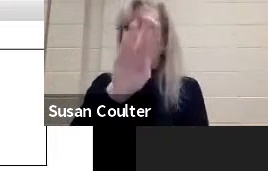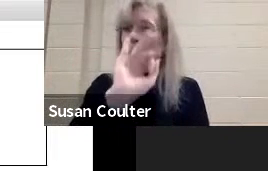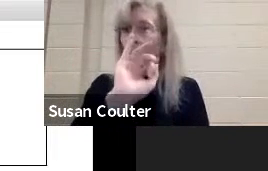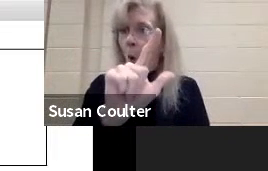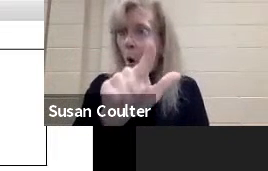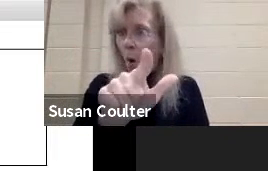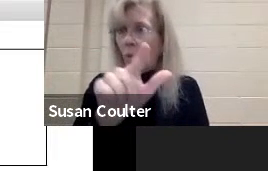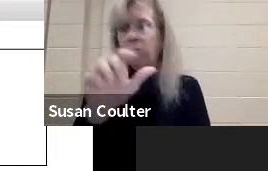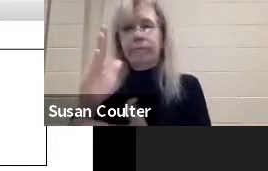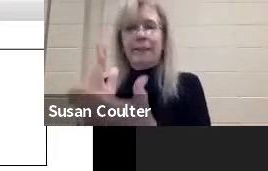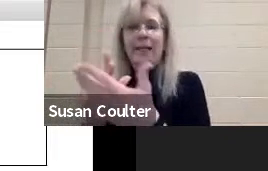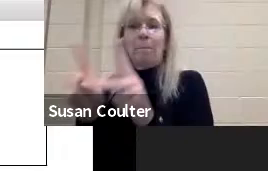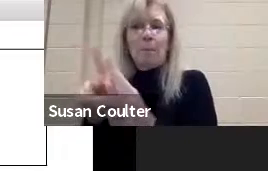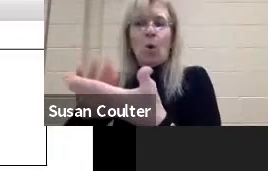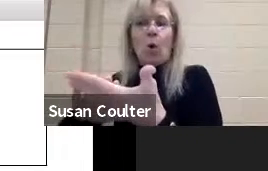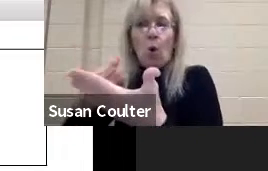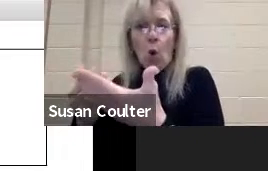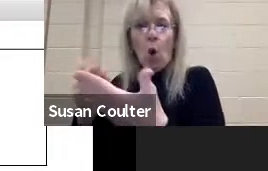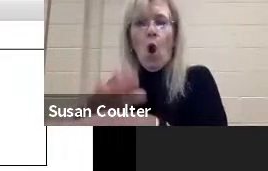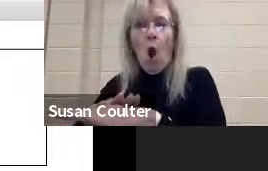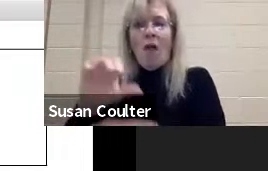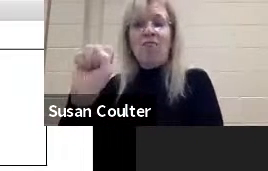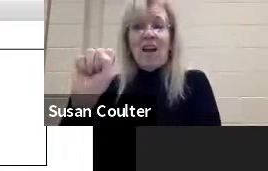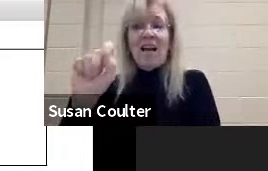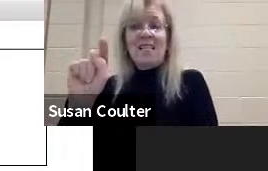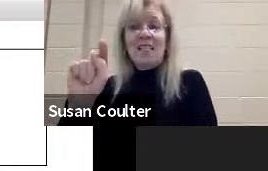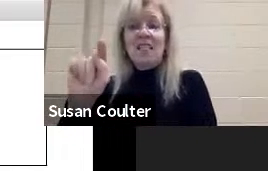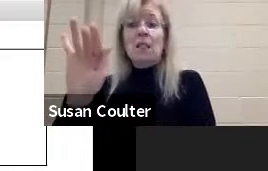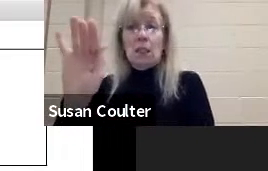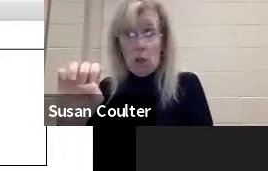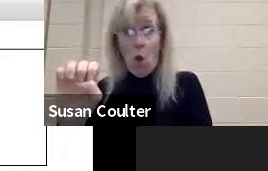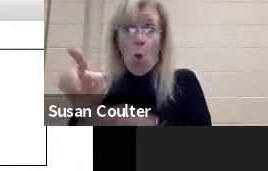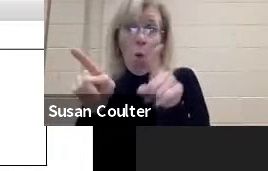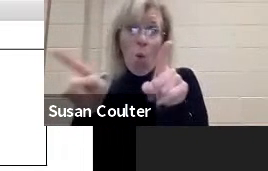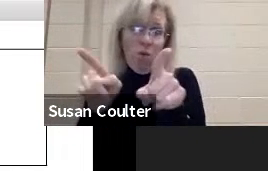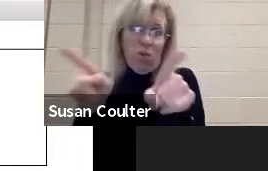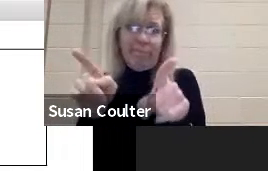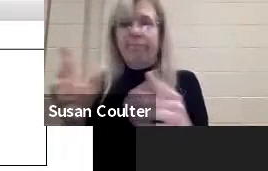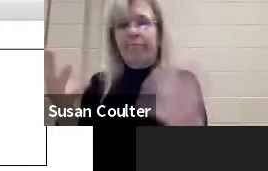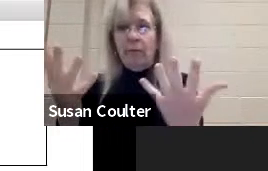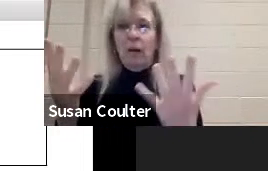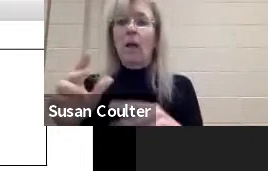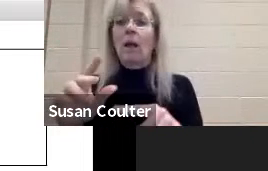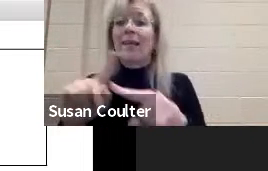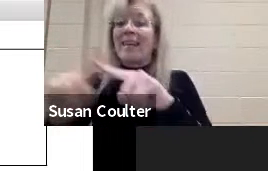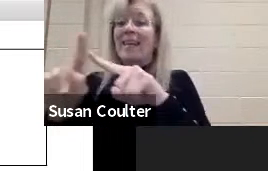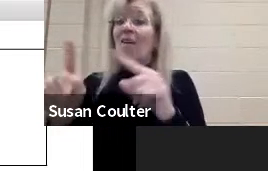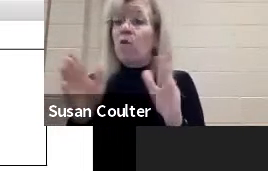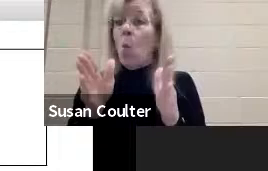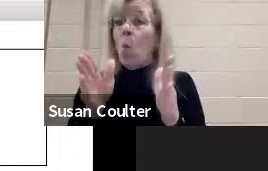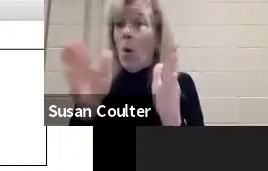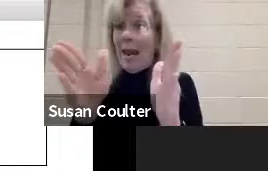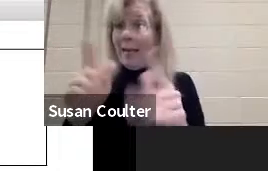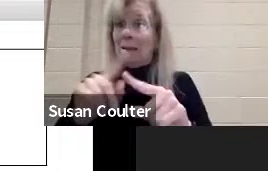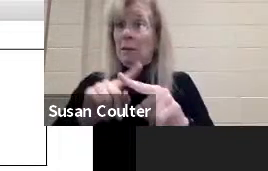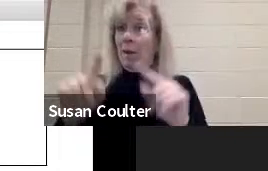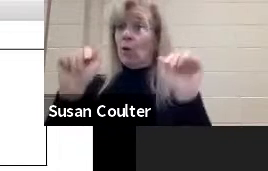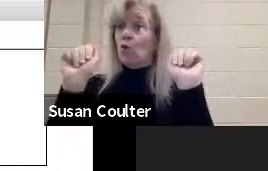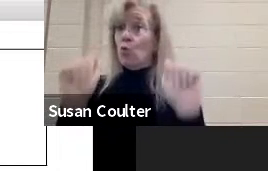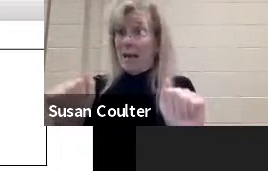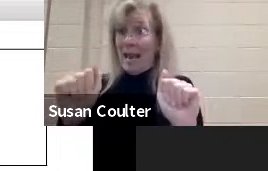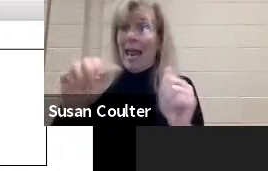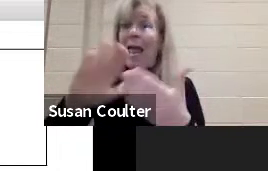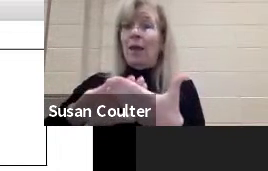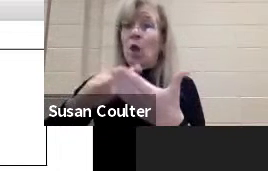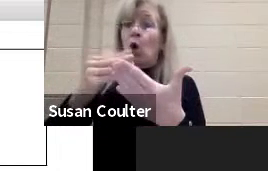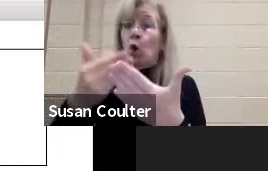plug it in the wall. Some people cook on the stove different ways, but